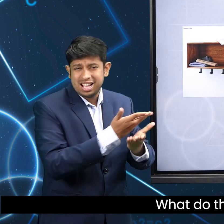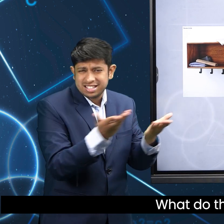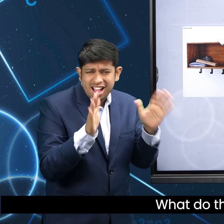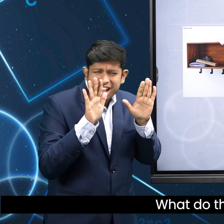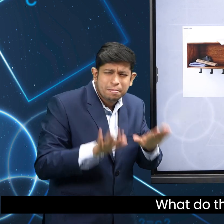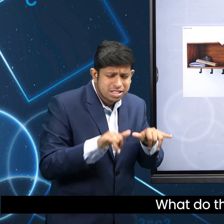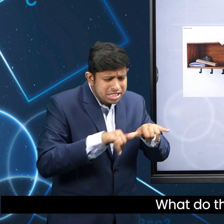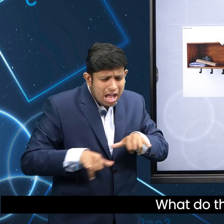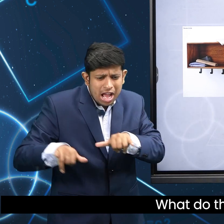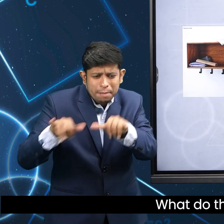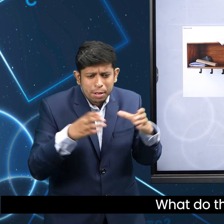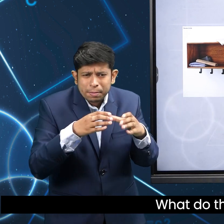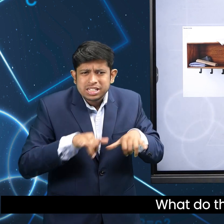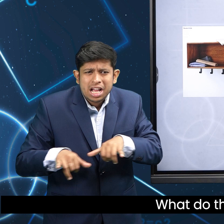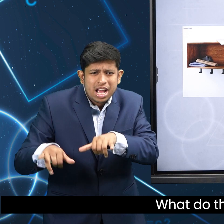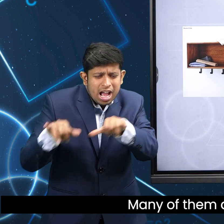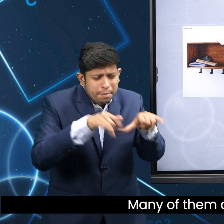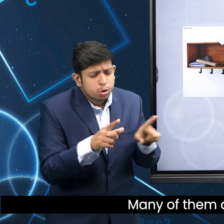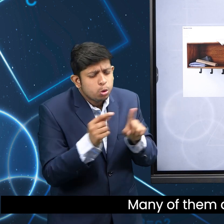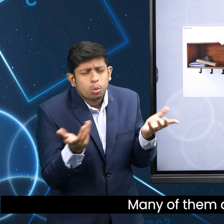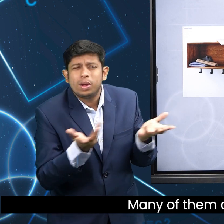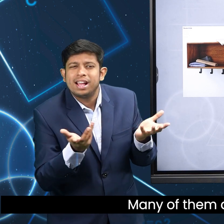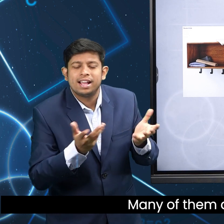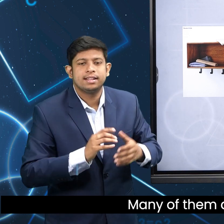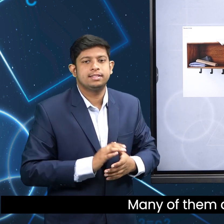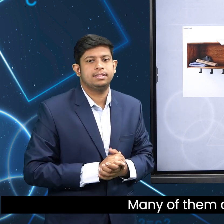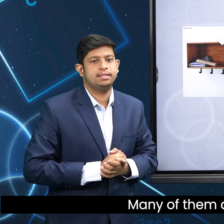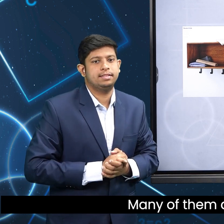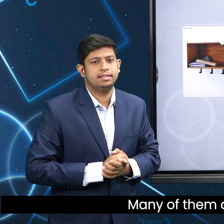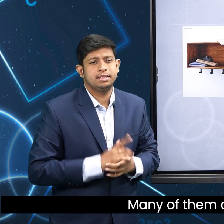What do they have in common? Many of them are like rectangular boxes.